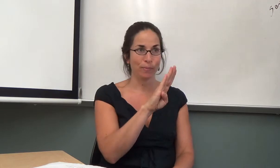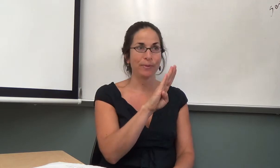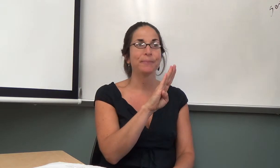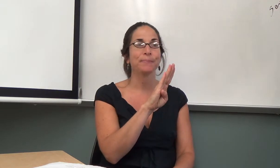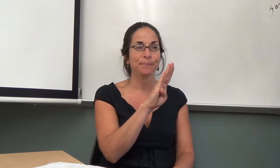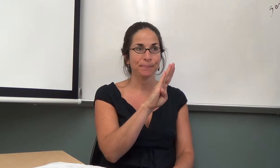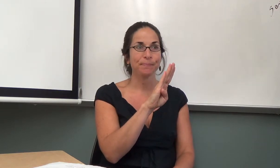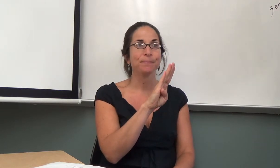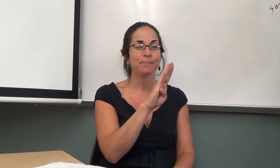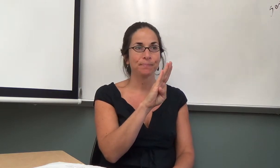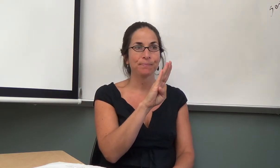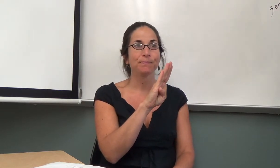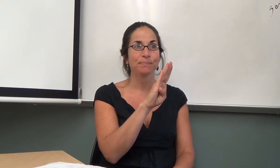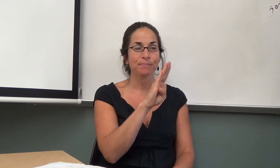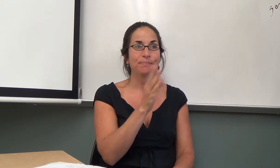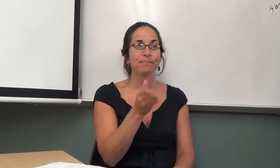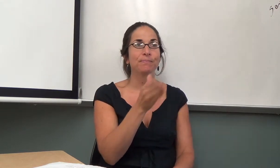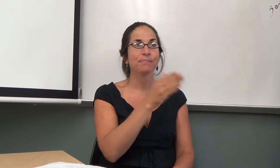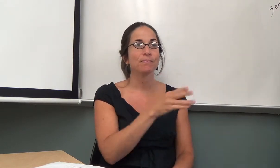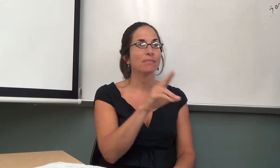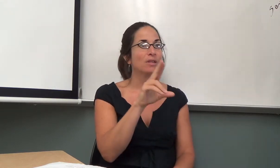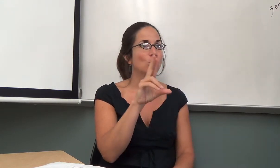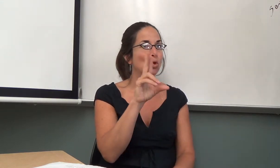done. And then how about no?